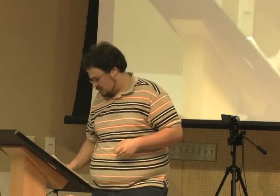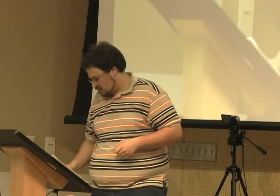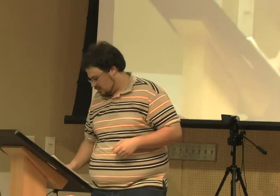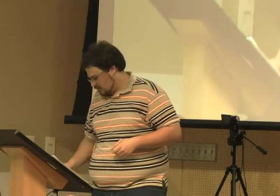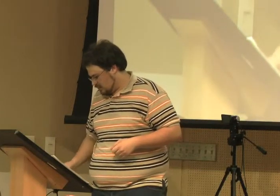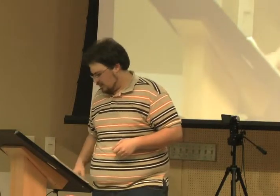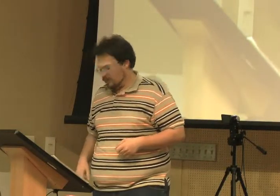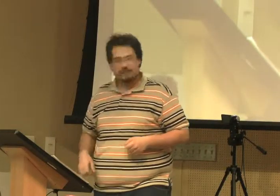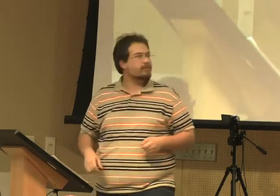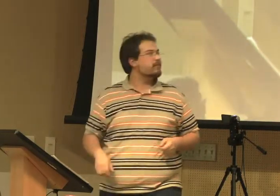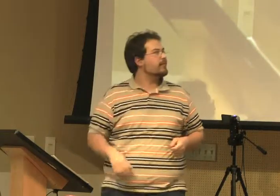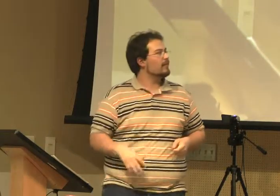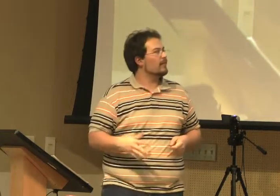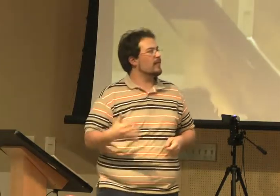control your emotions.